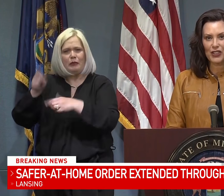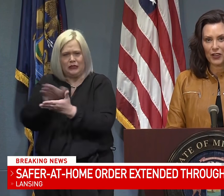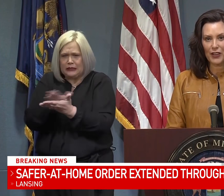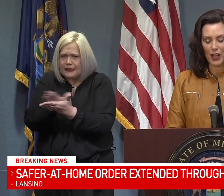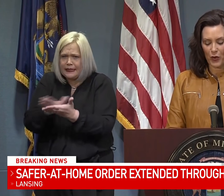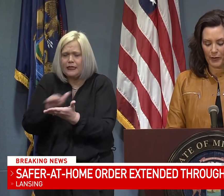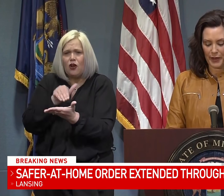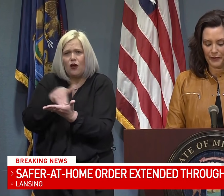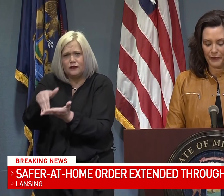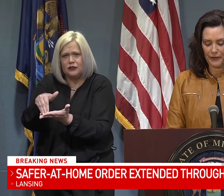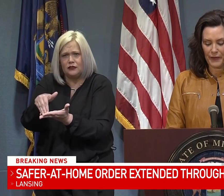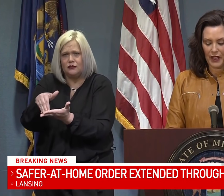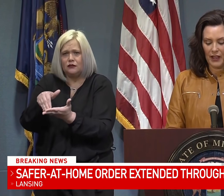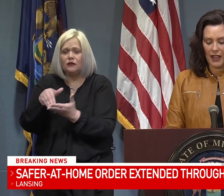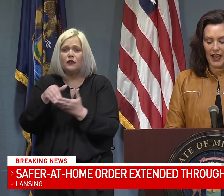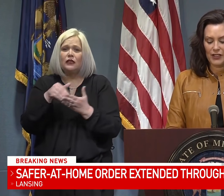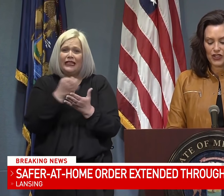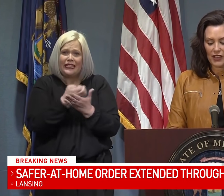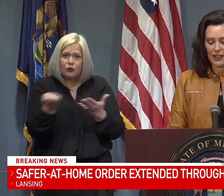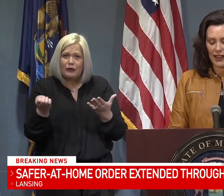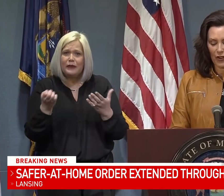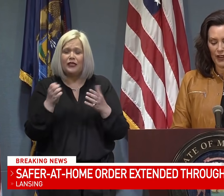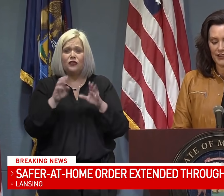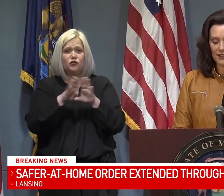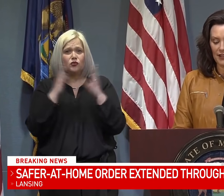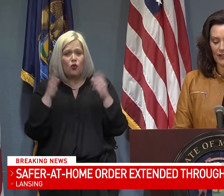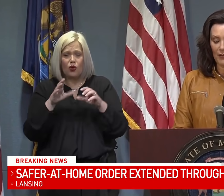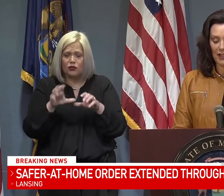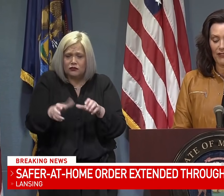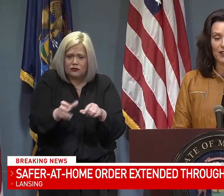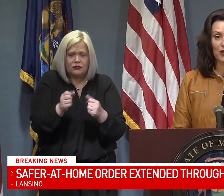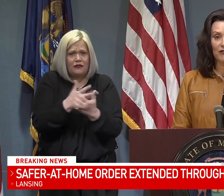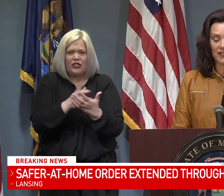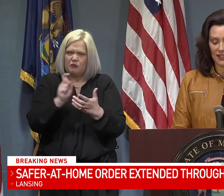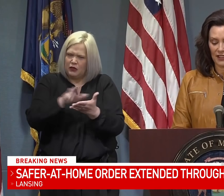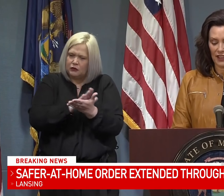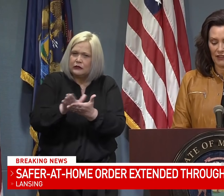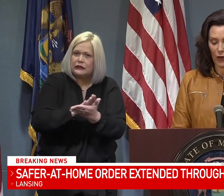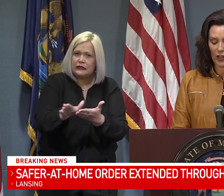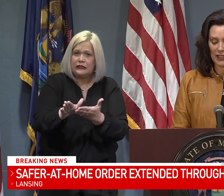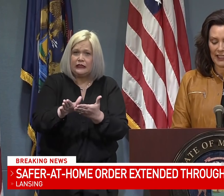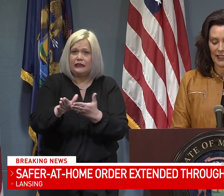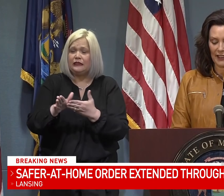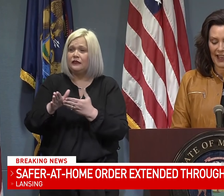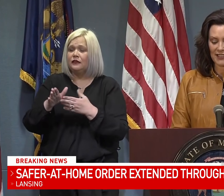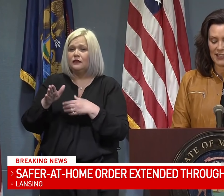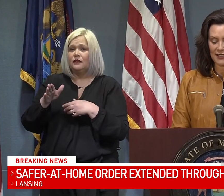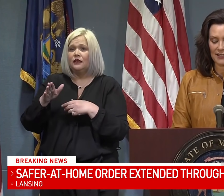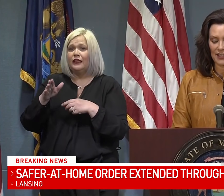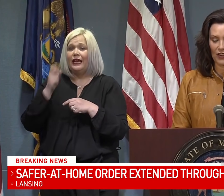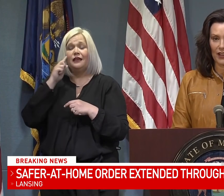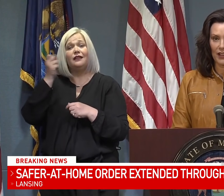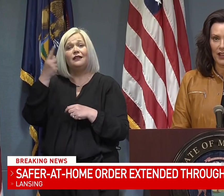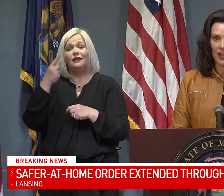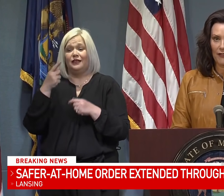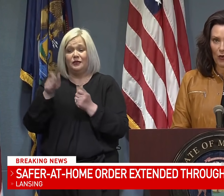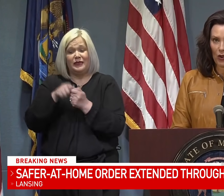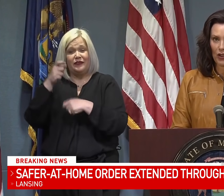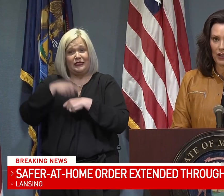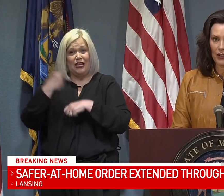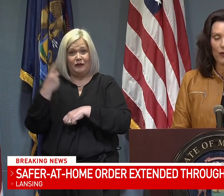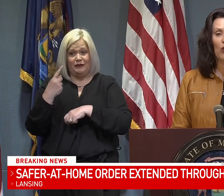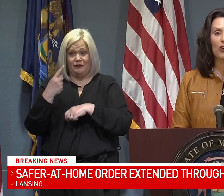and shared equipment, and shut areas of the manufacturing facility for cleaning as necessary